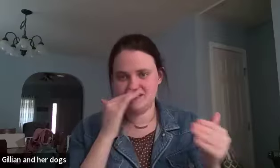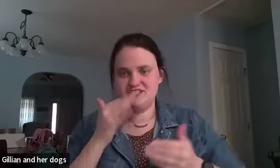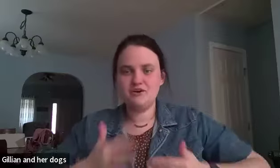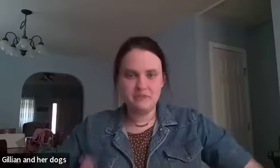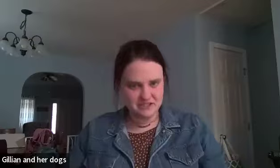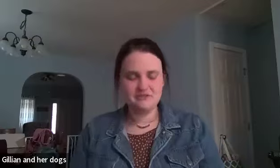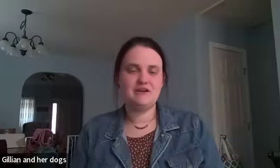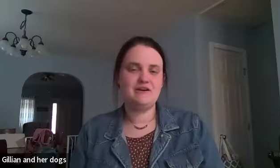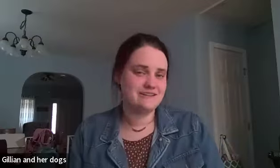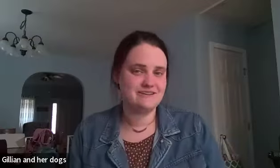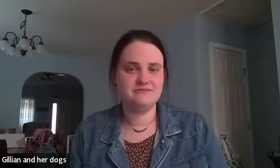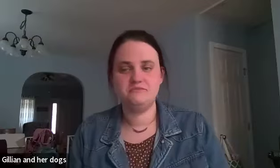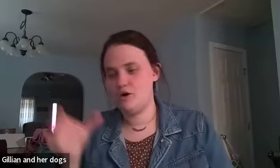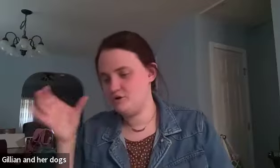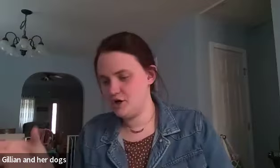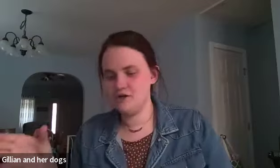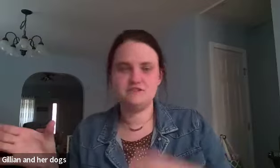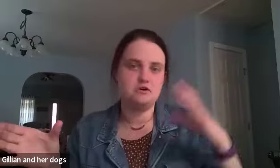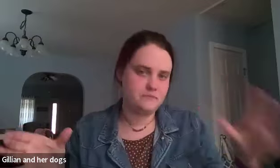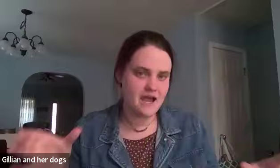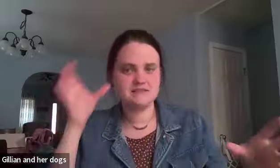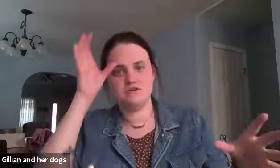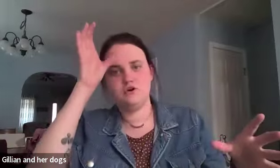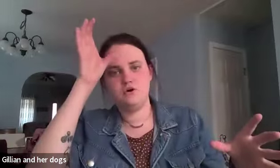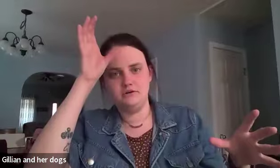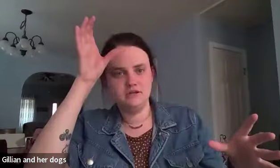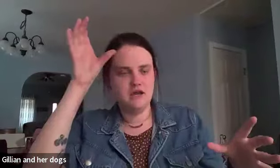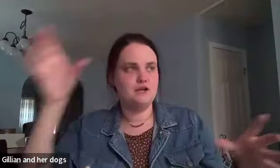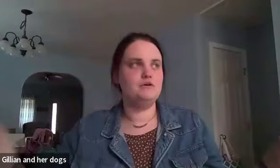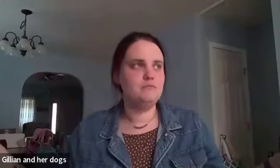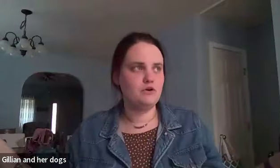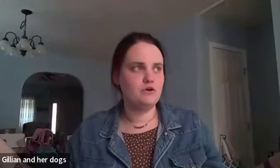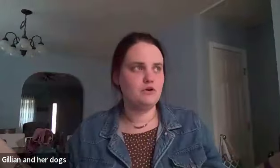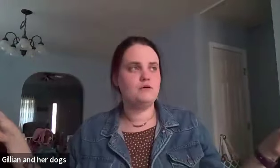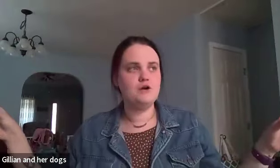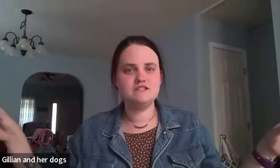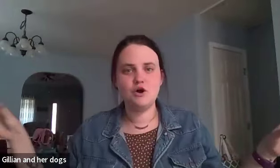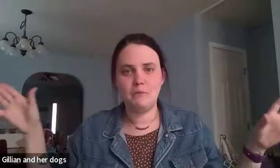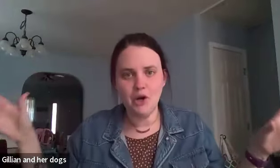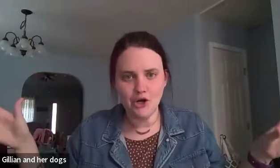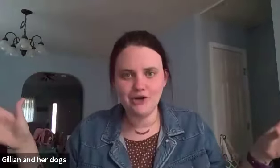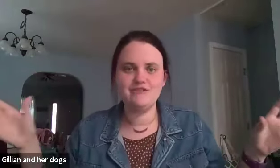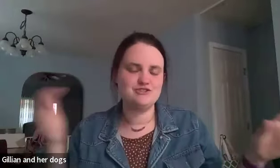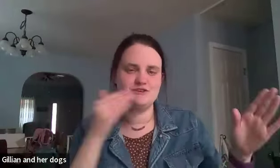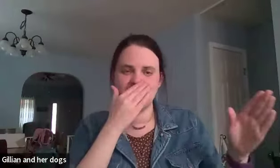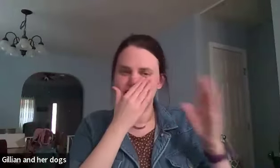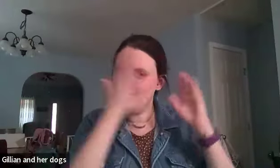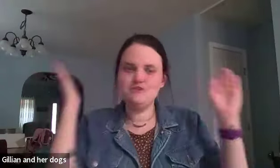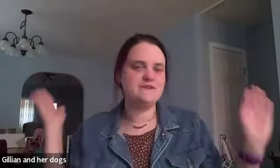because they're called herds, they're called packs, I know a group of crows is called a murder, those sort of things, all those